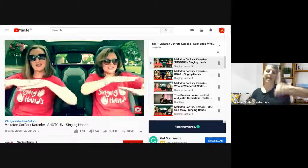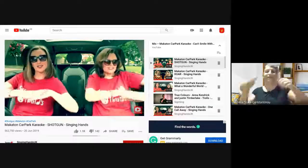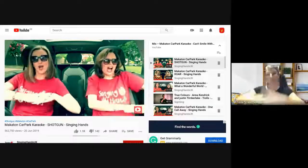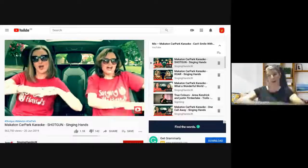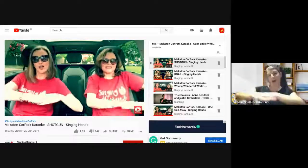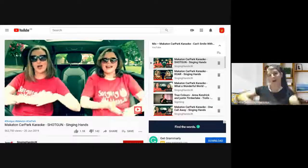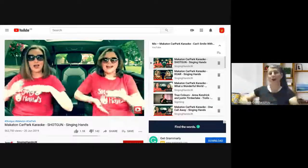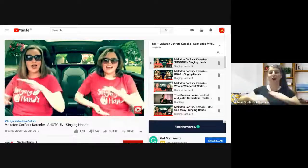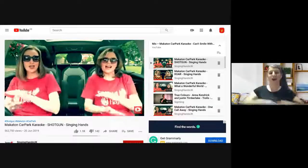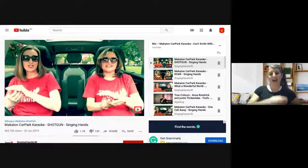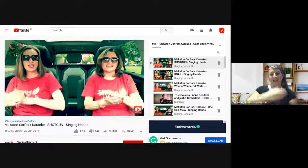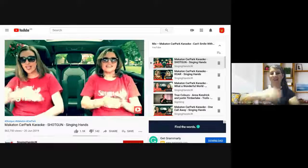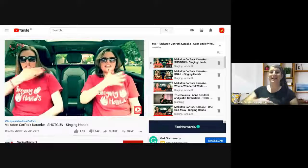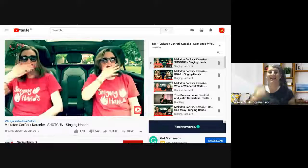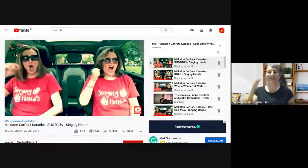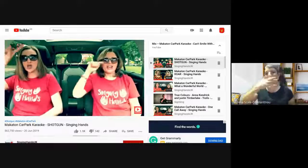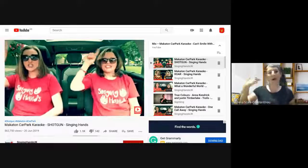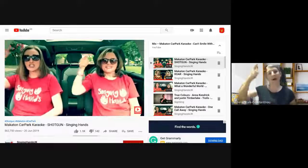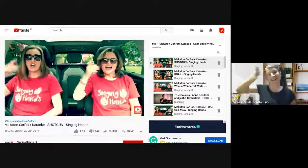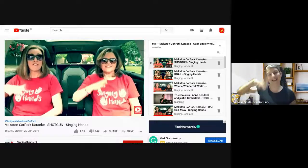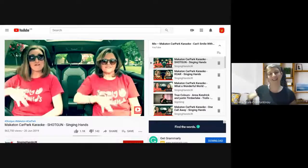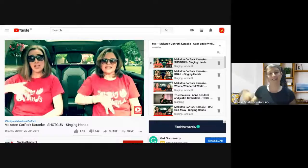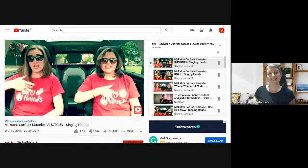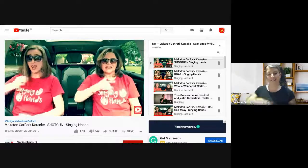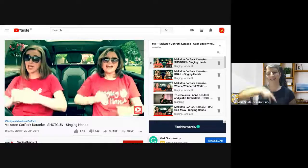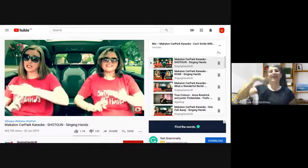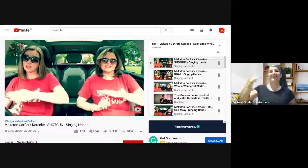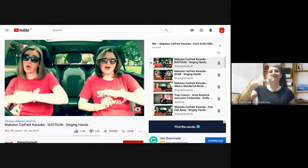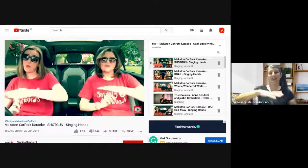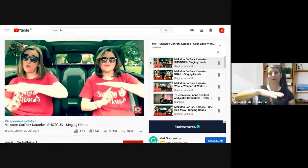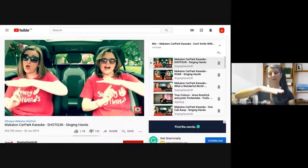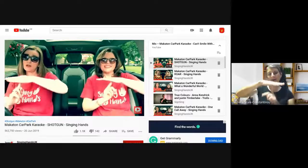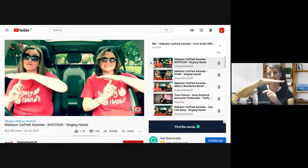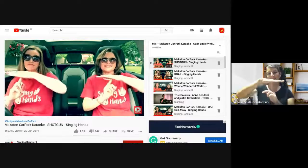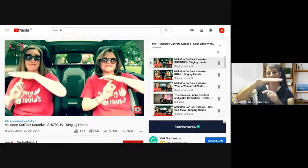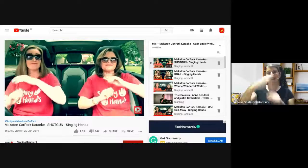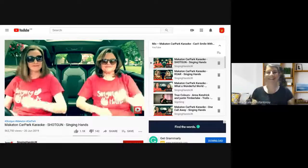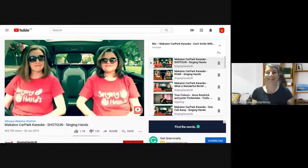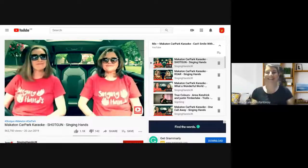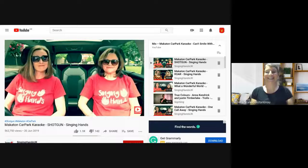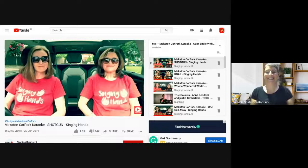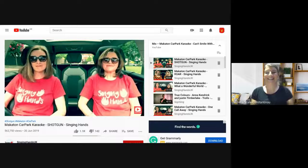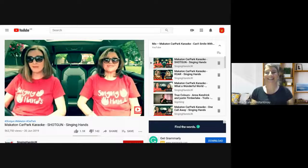be riding shotgun underneath the hot sun, feeling like someone.